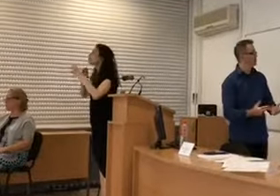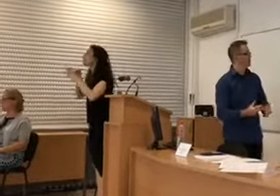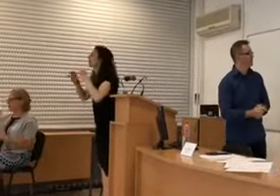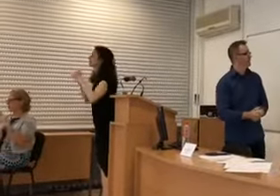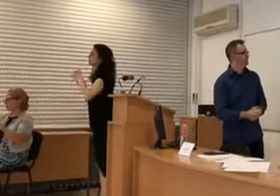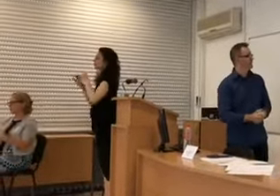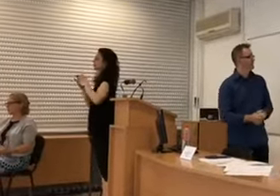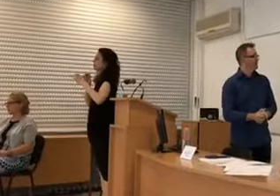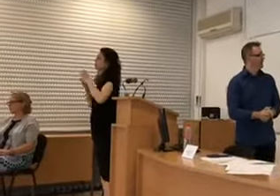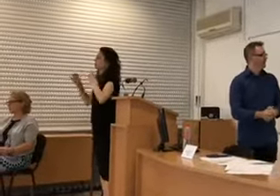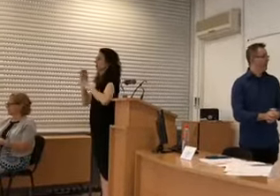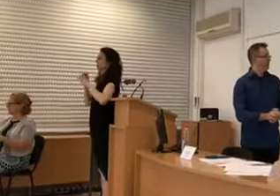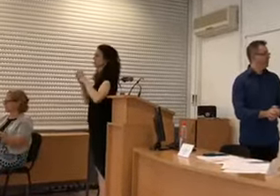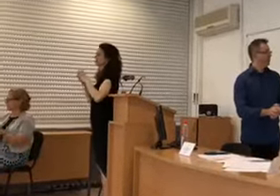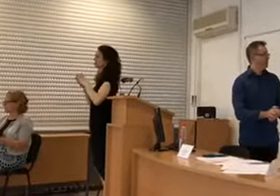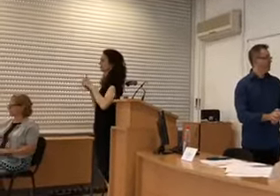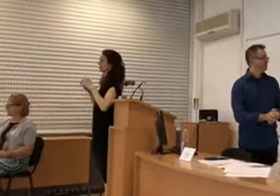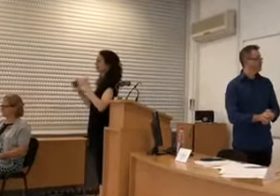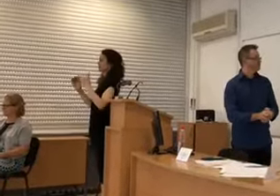marriage.